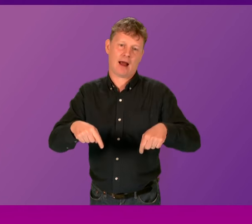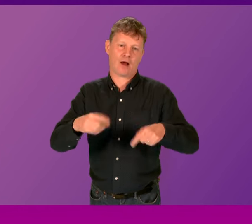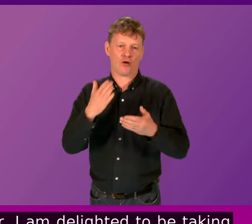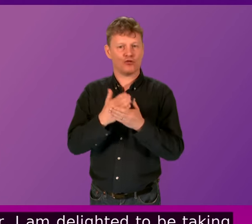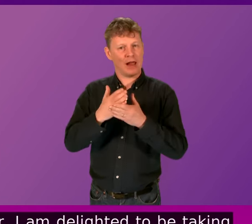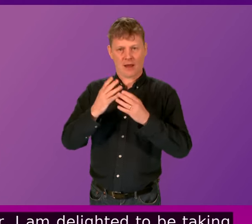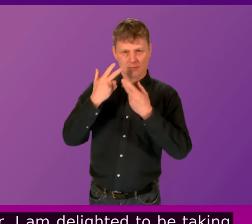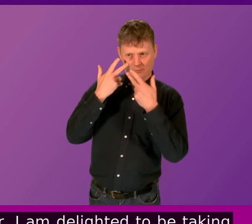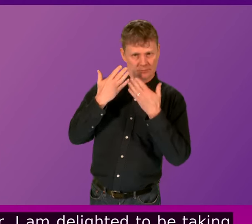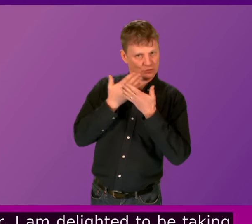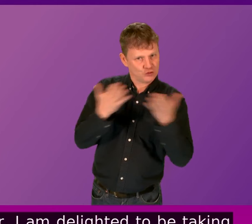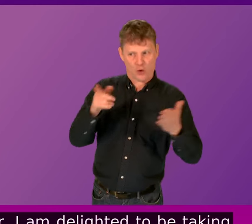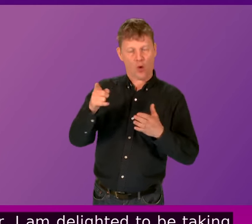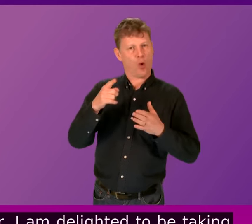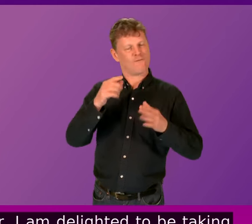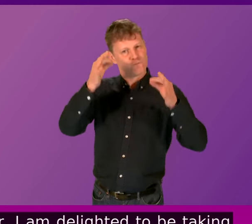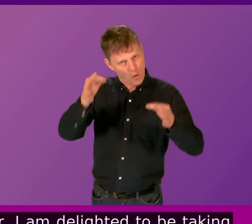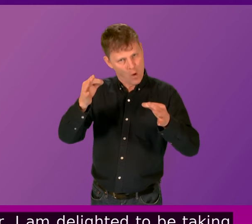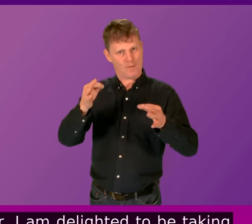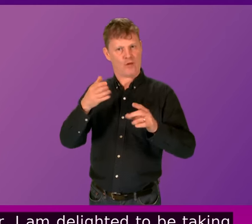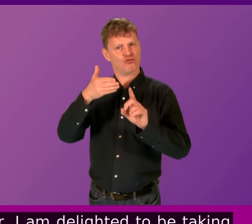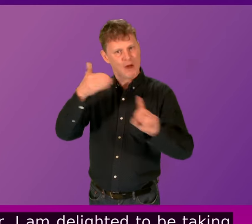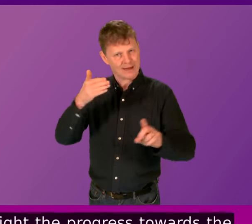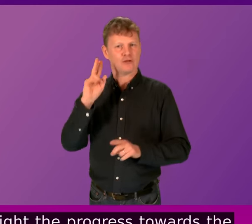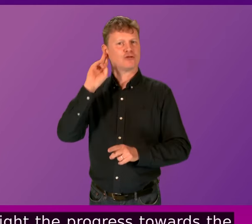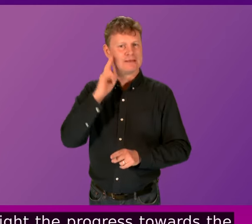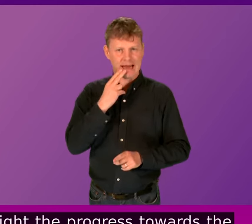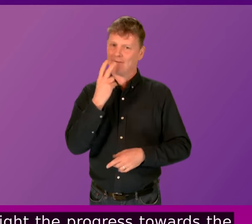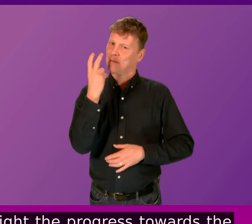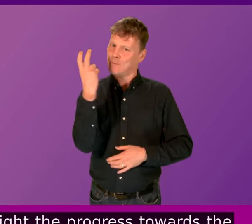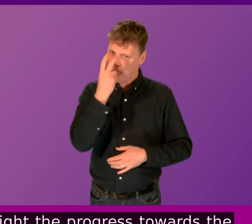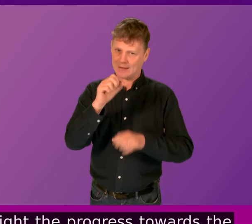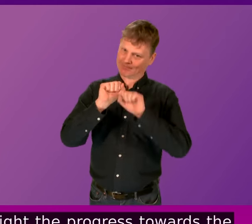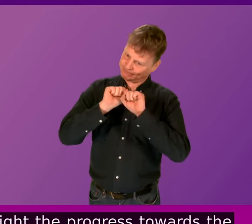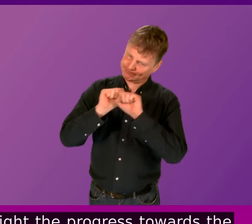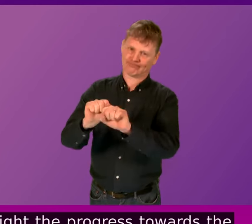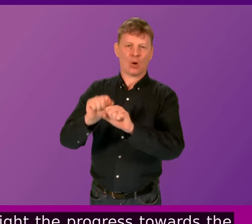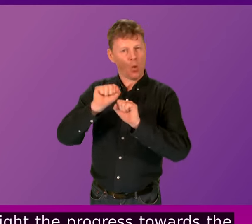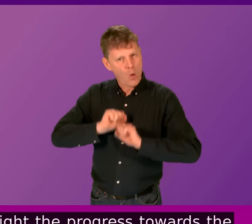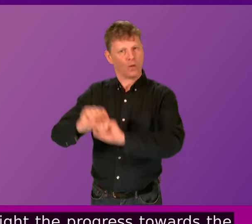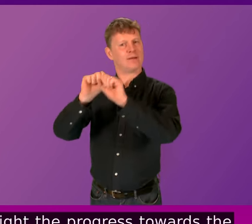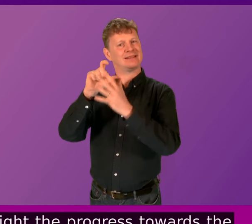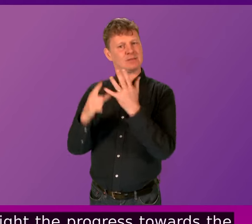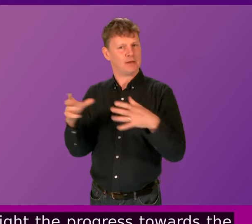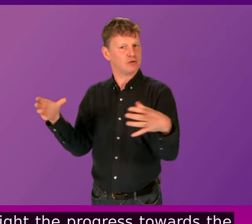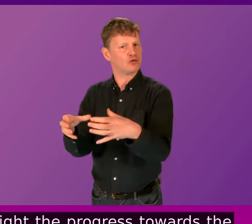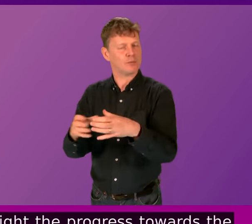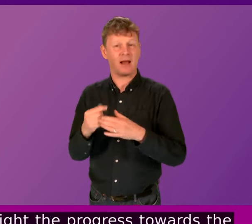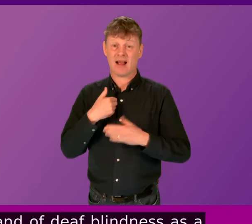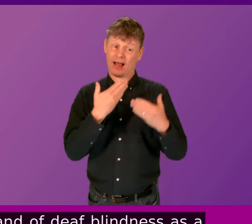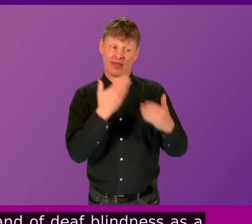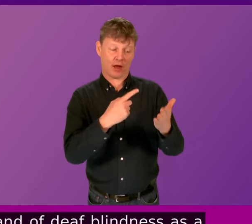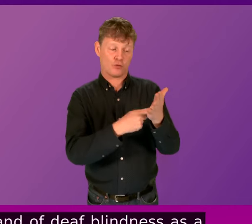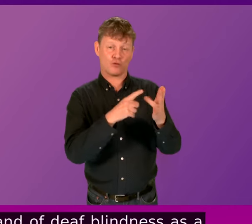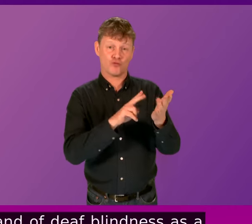progress towards the formal recognition in Scotland of deafblindness as a distinct disability. And I thank Rona Mackay